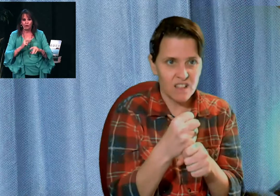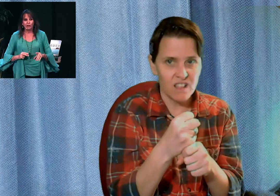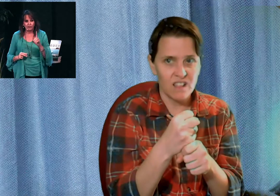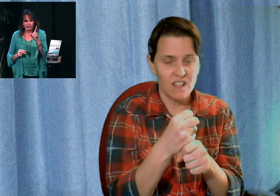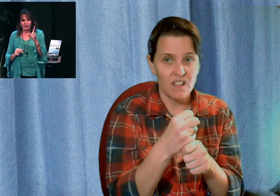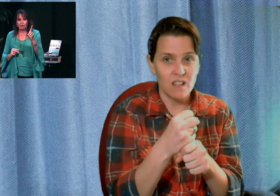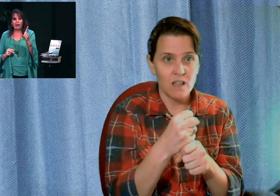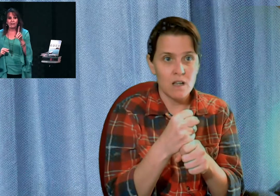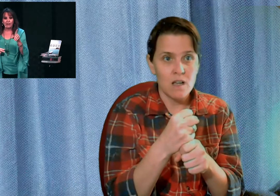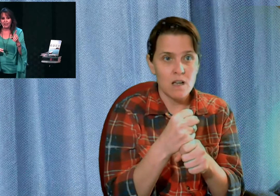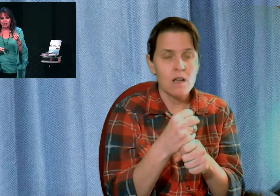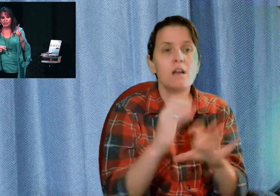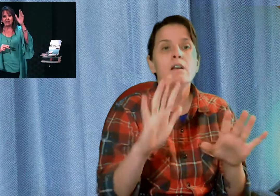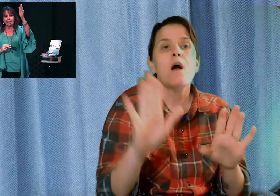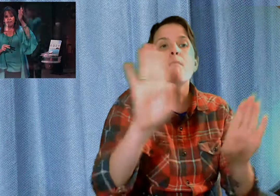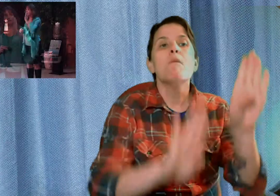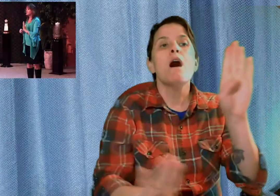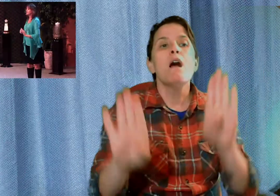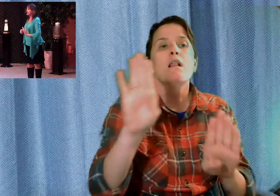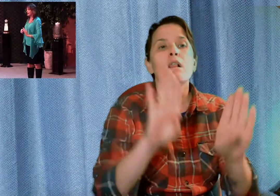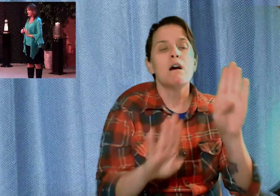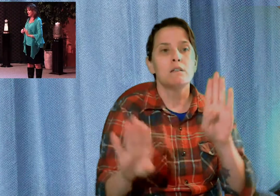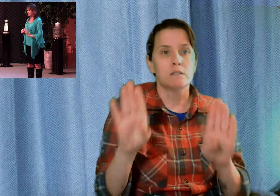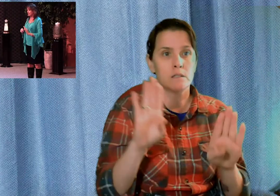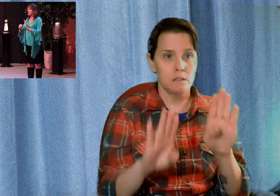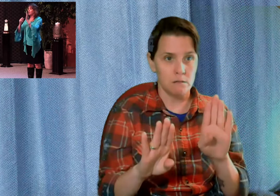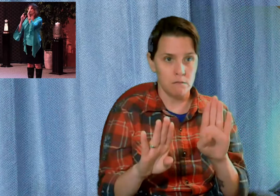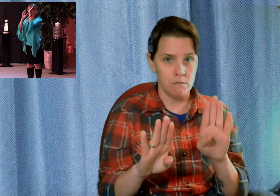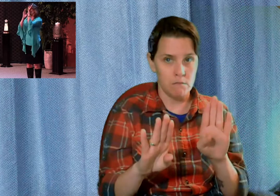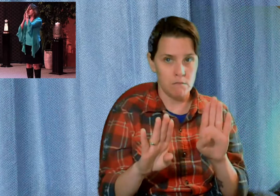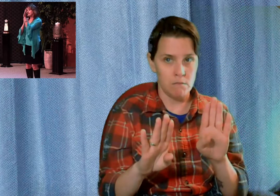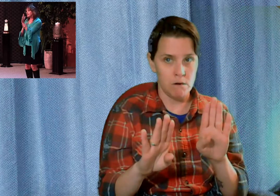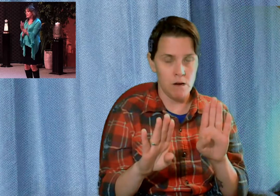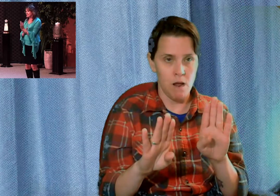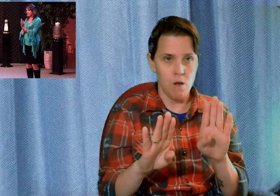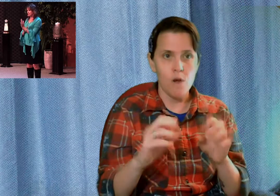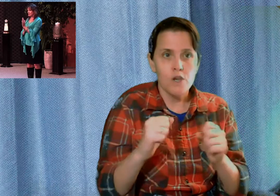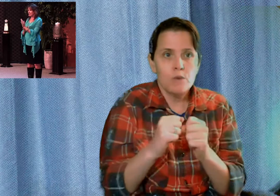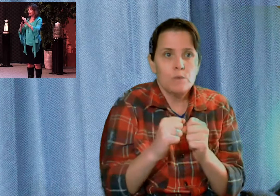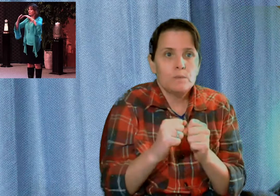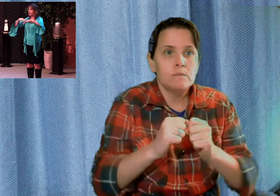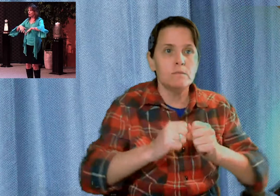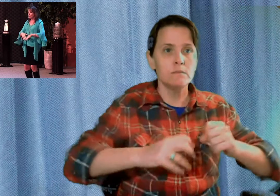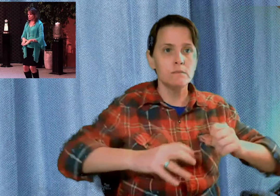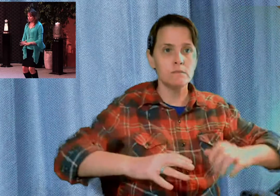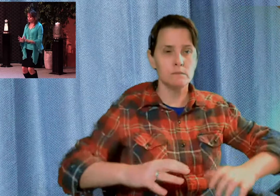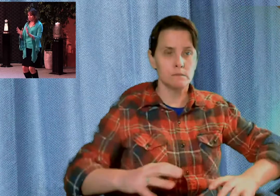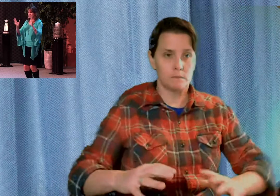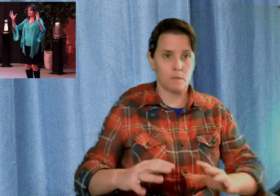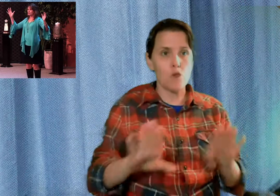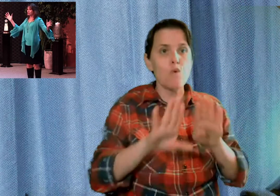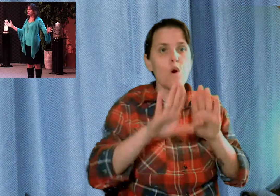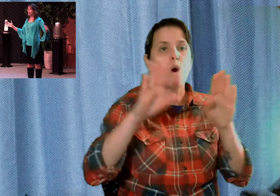So, okay. Biologically, every time you release that, you open, you